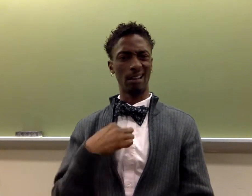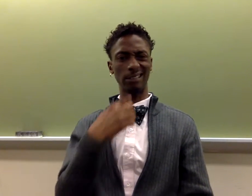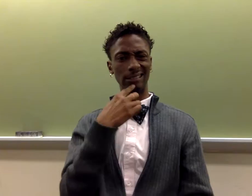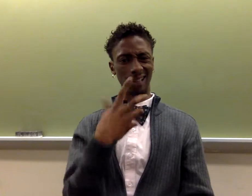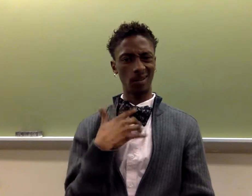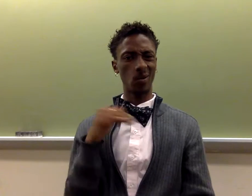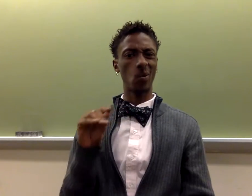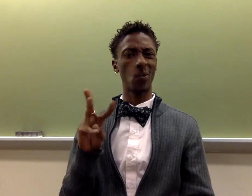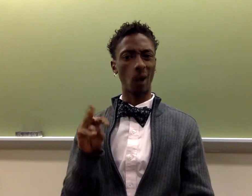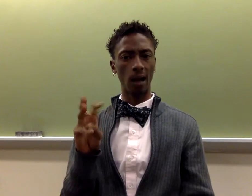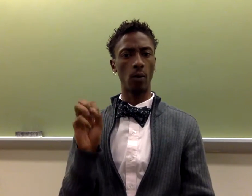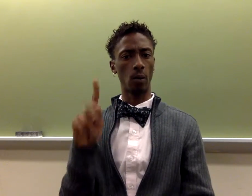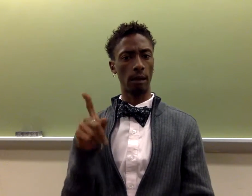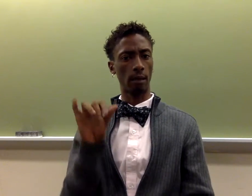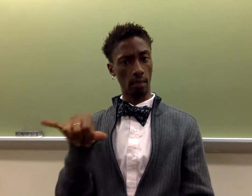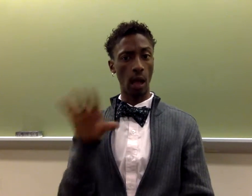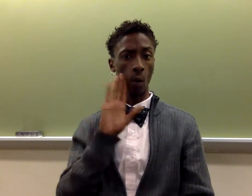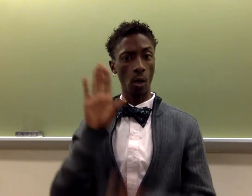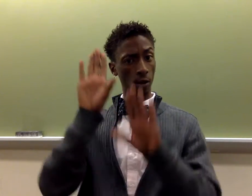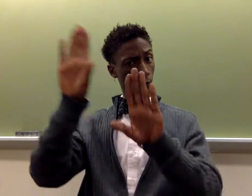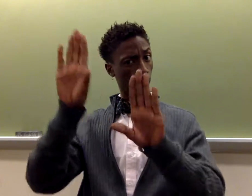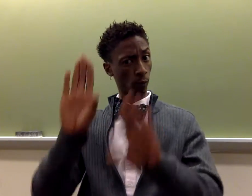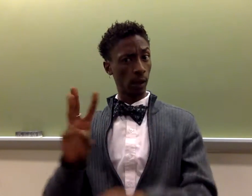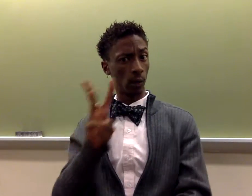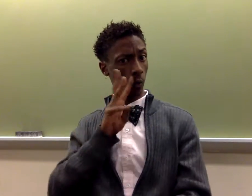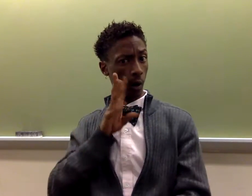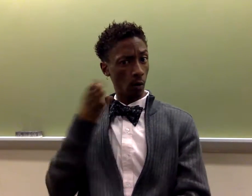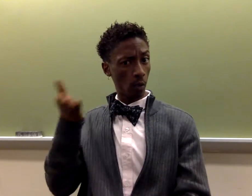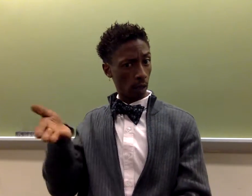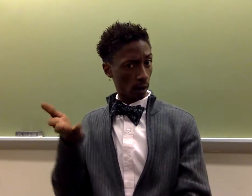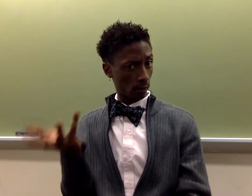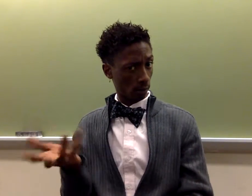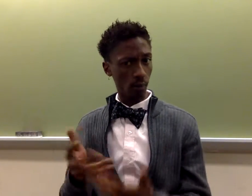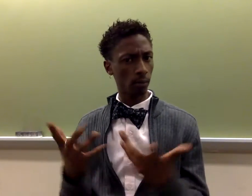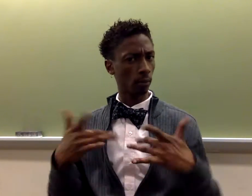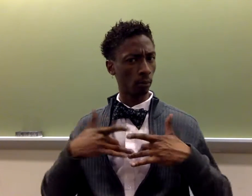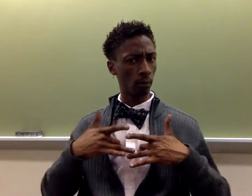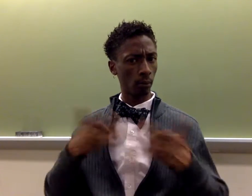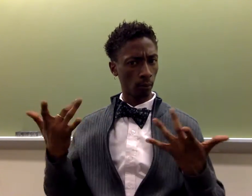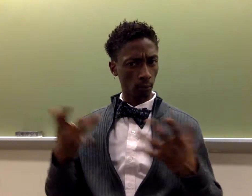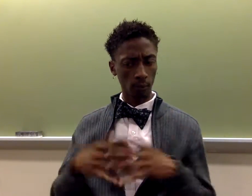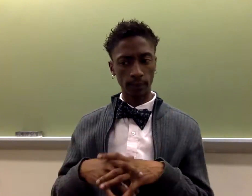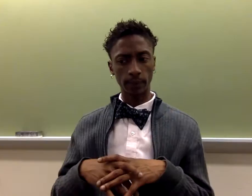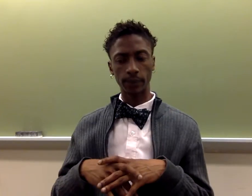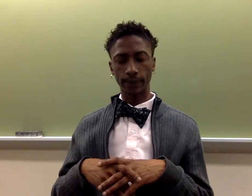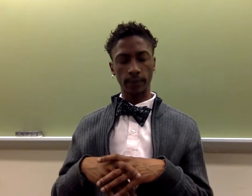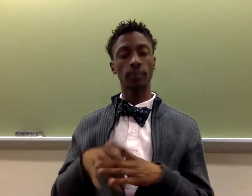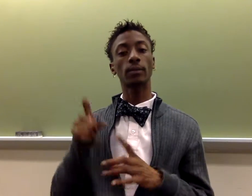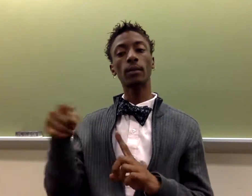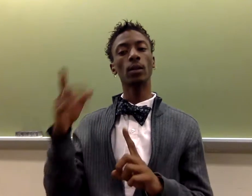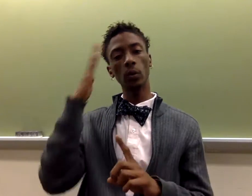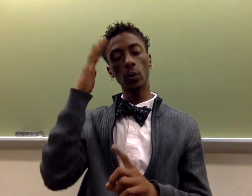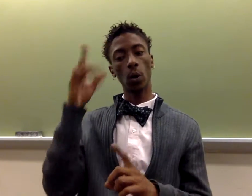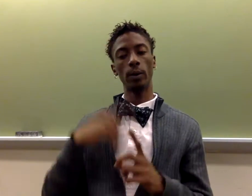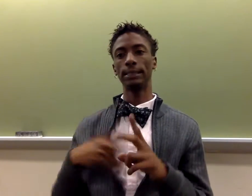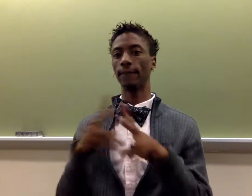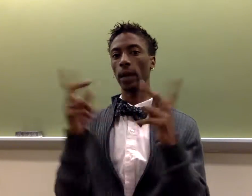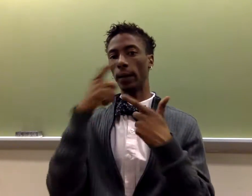okay, so is this going to be great water here? What's going on? You know, it's very interesting to me. I just call